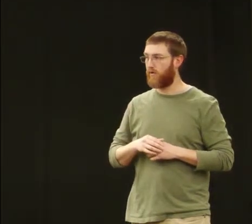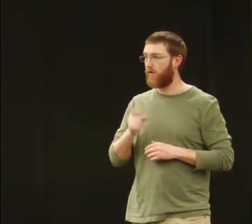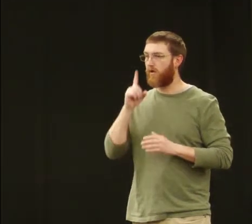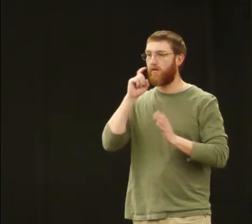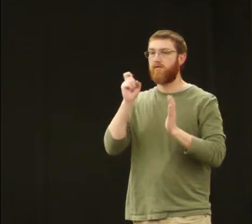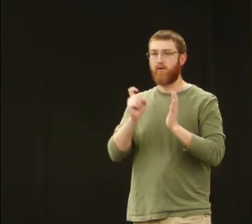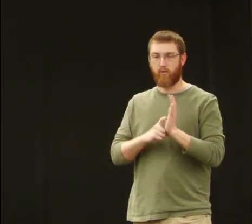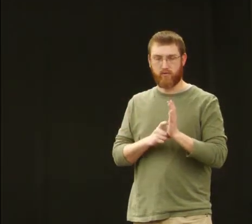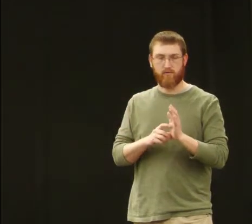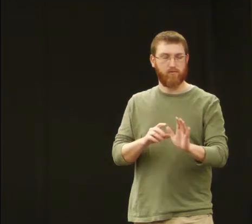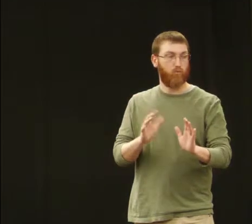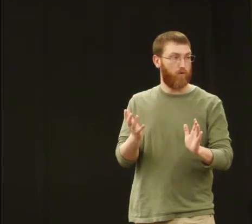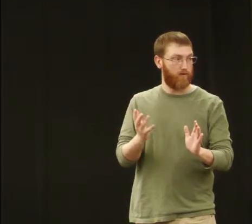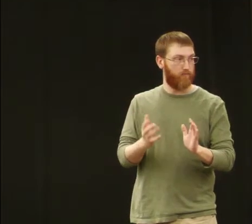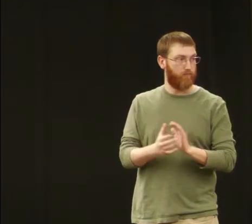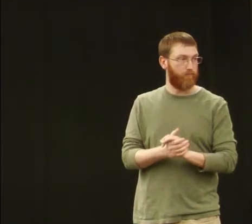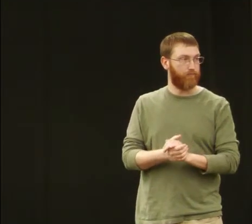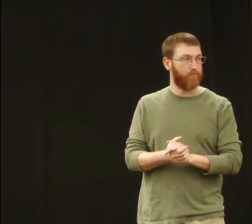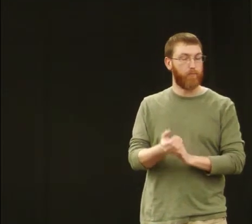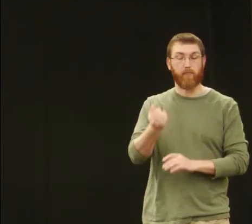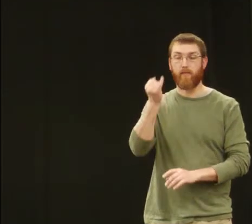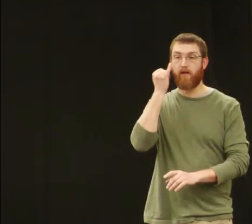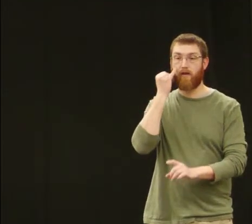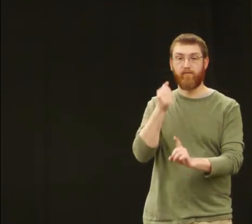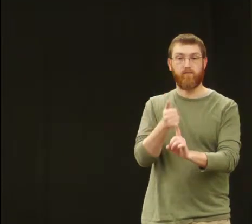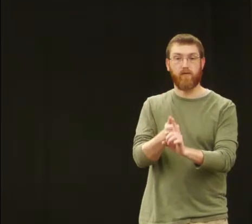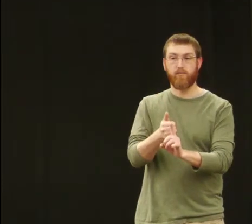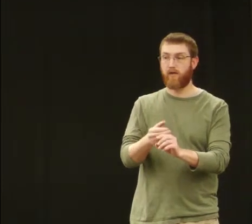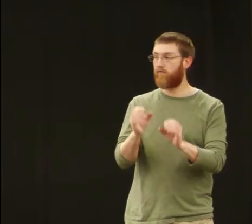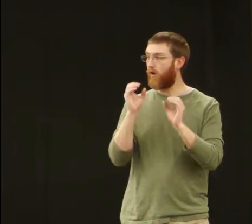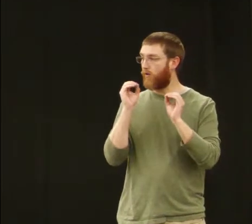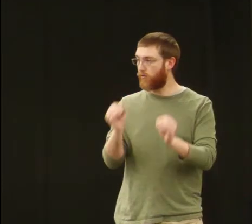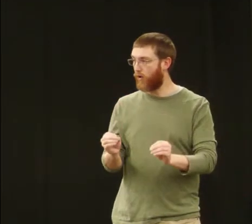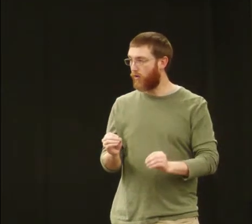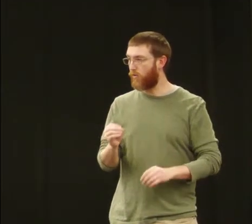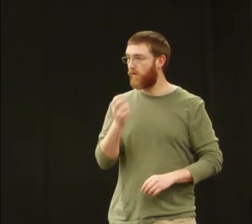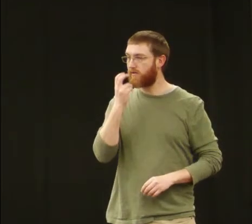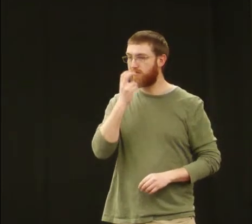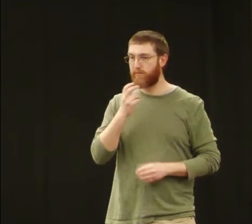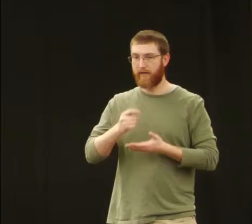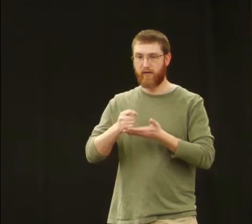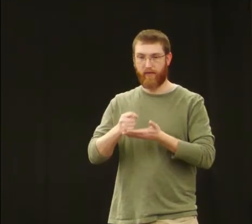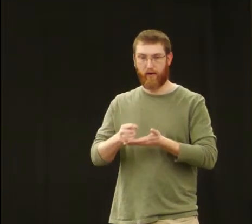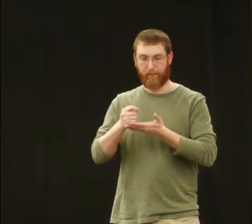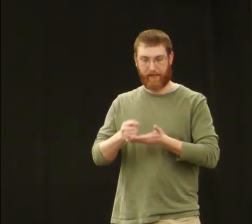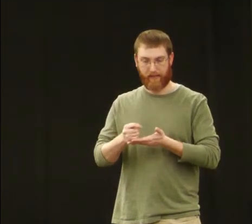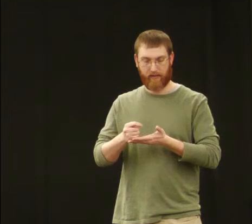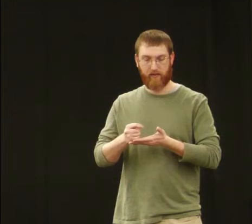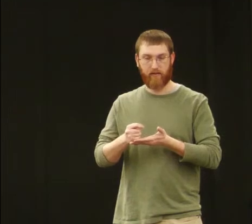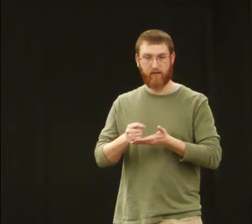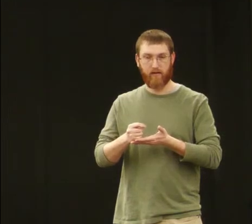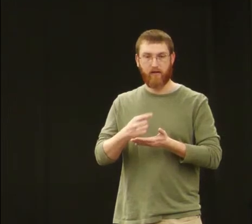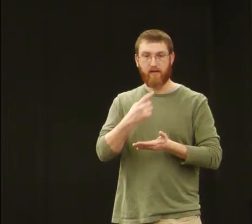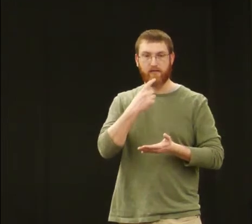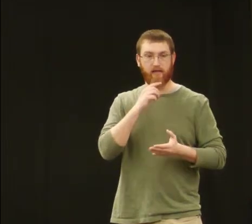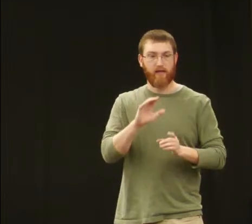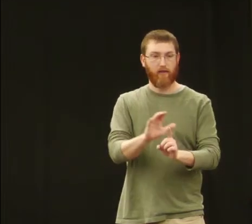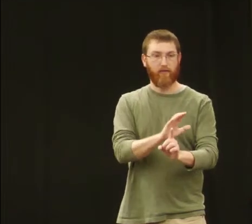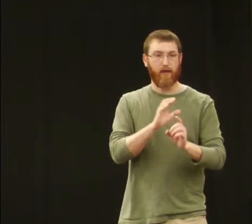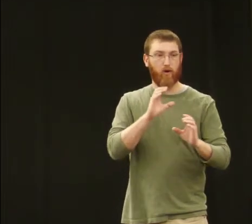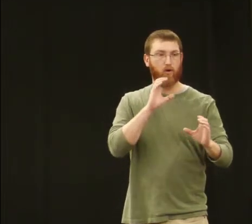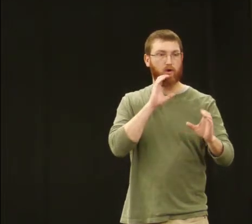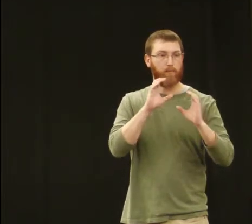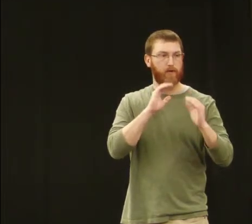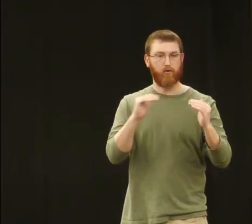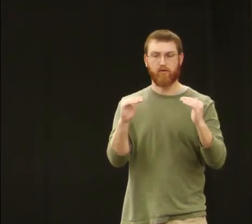if they were not receiving speech language pathologists, they were saying their communication was